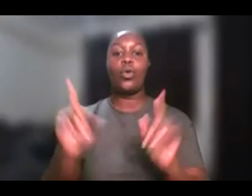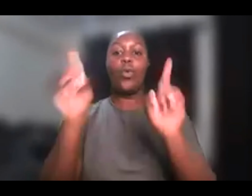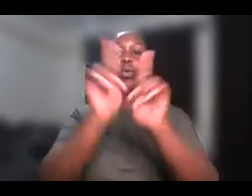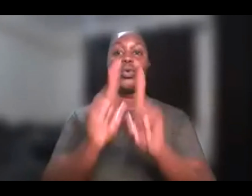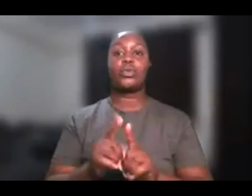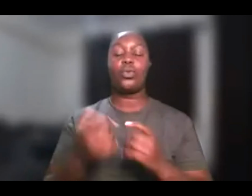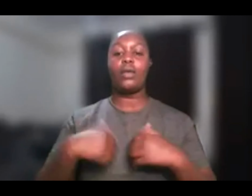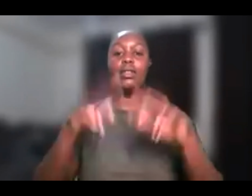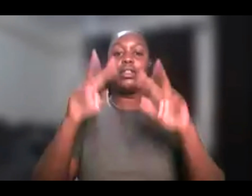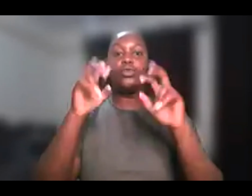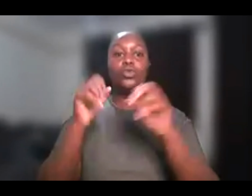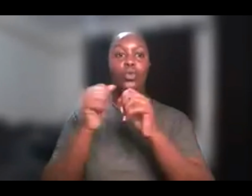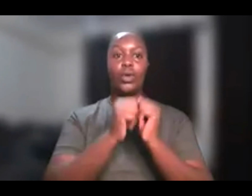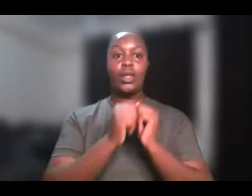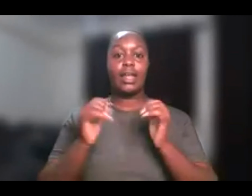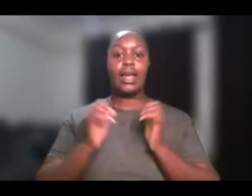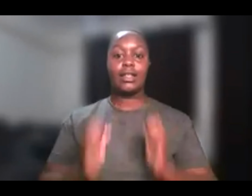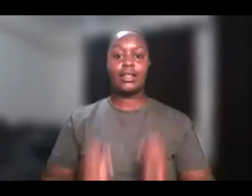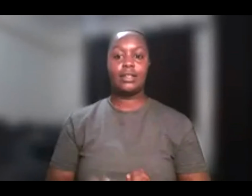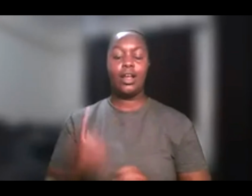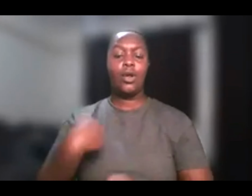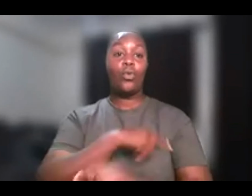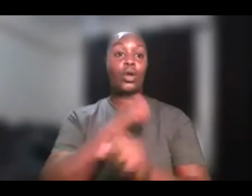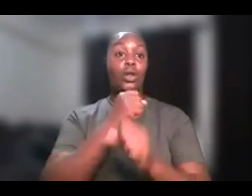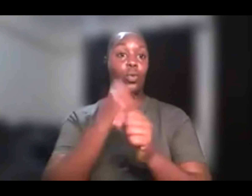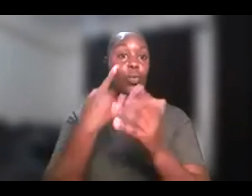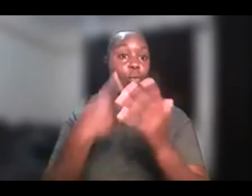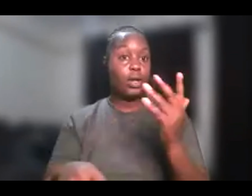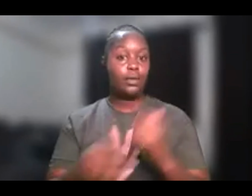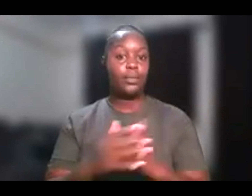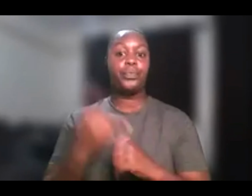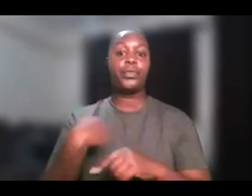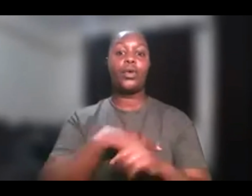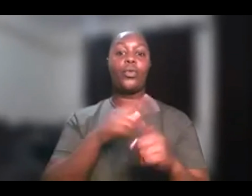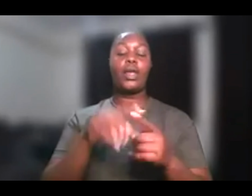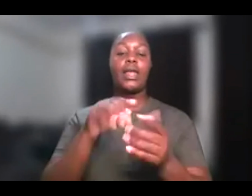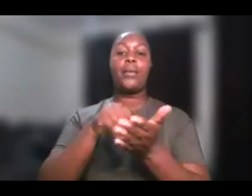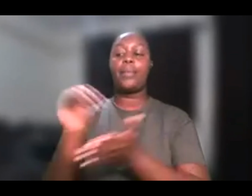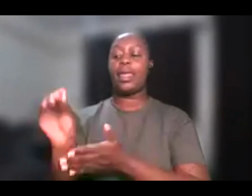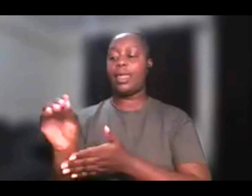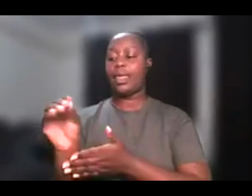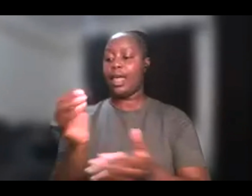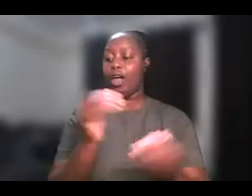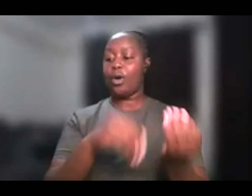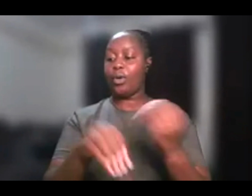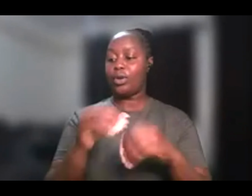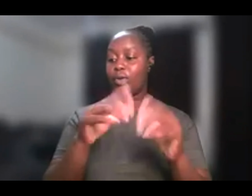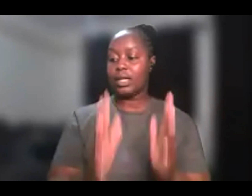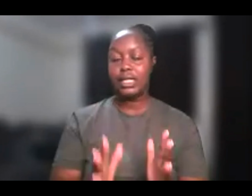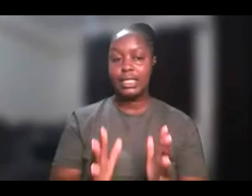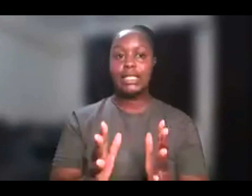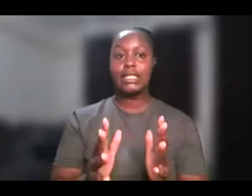right? What we've been able to do with our marketplace is that we pay contributors. And again, they kind of license